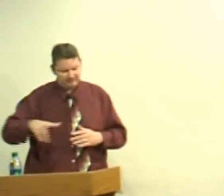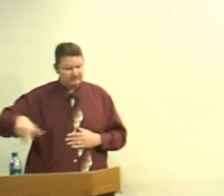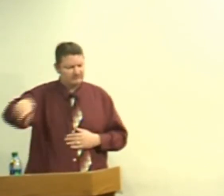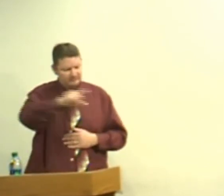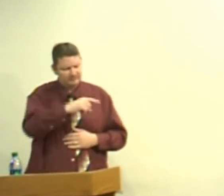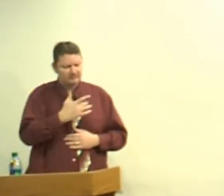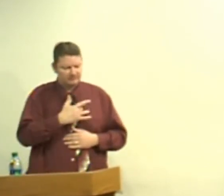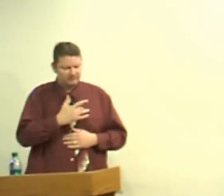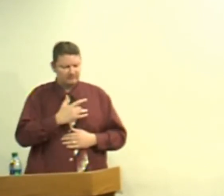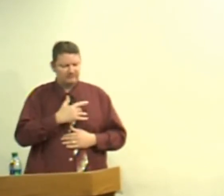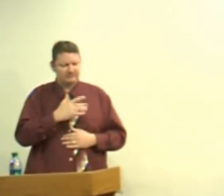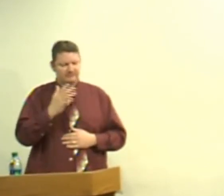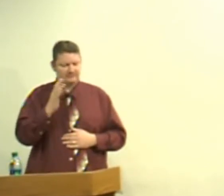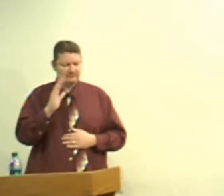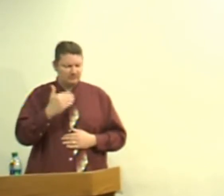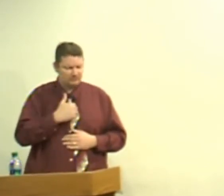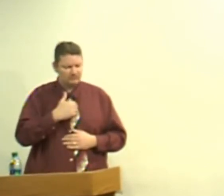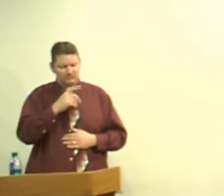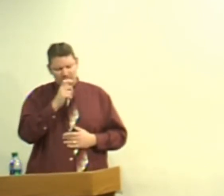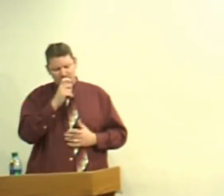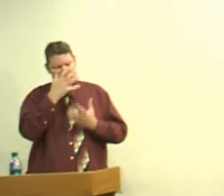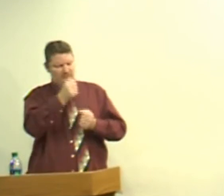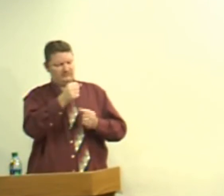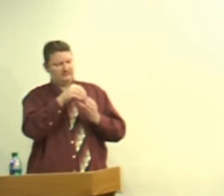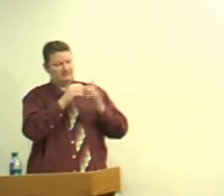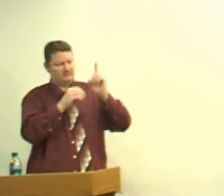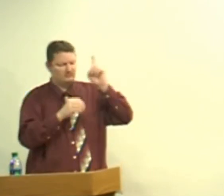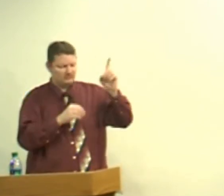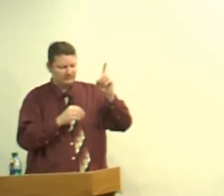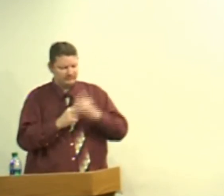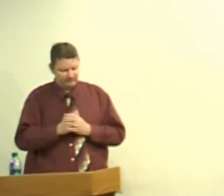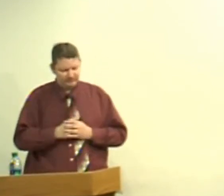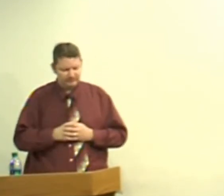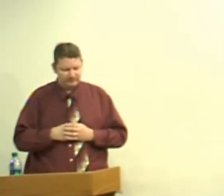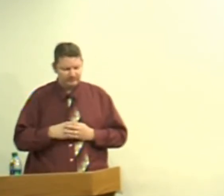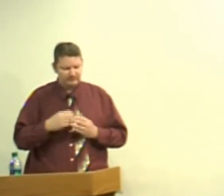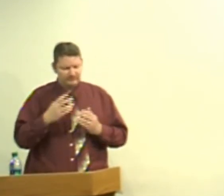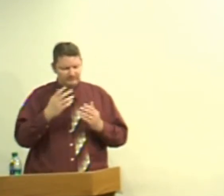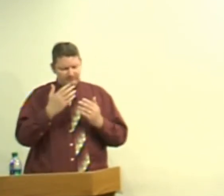and we pray for blessings, in all of these people's hearts, that they may trust in you,